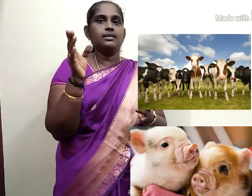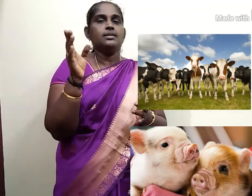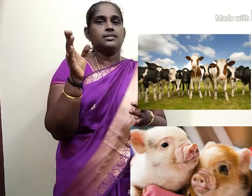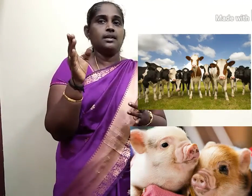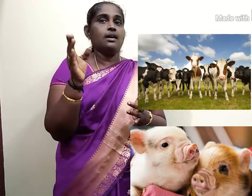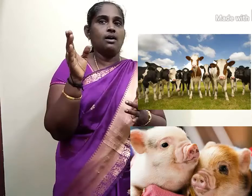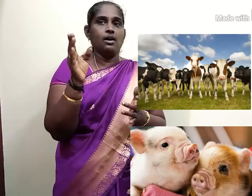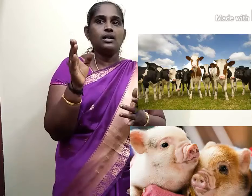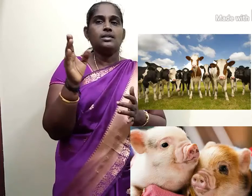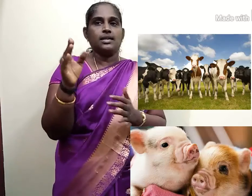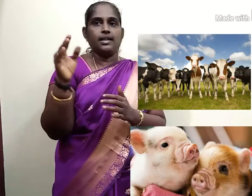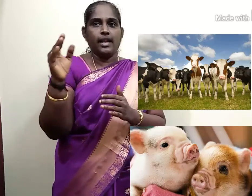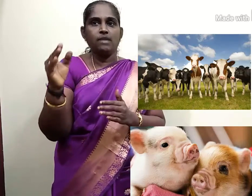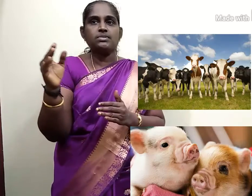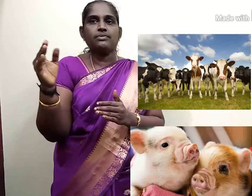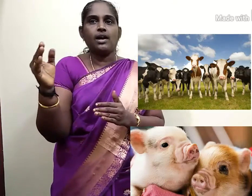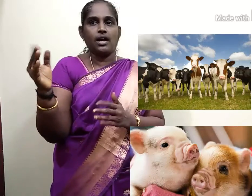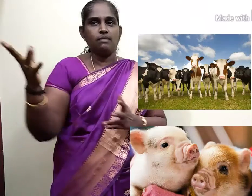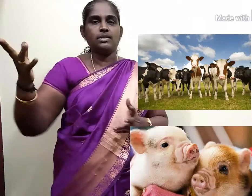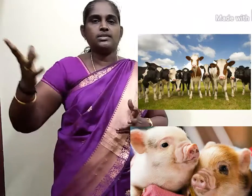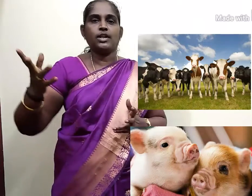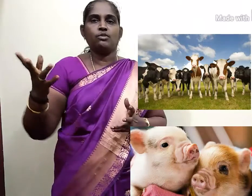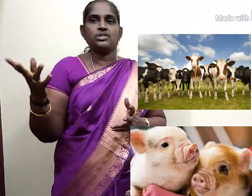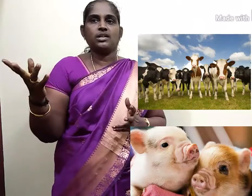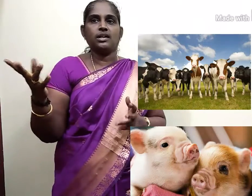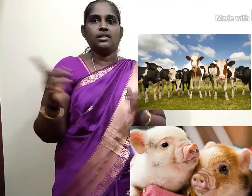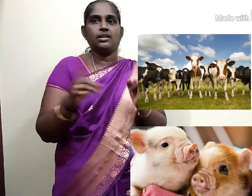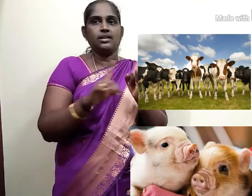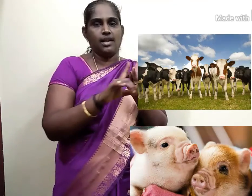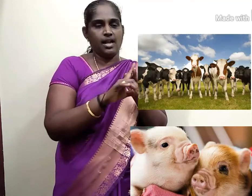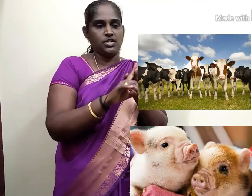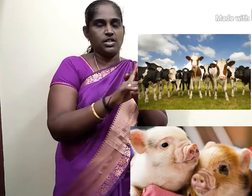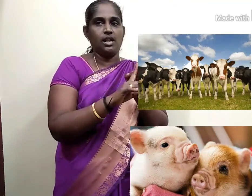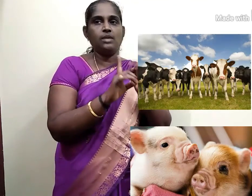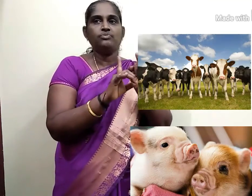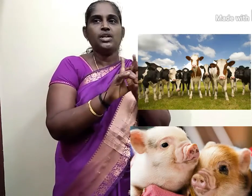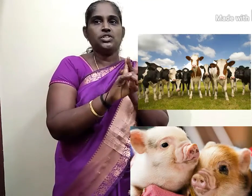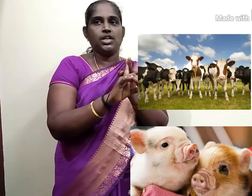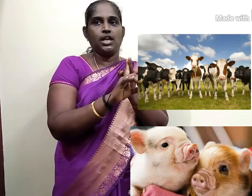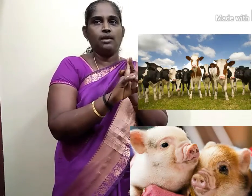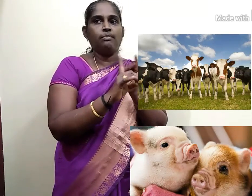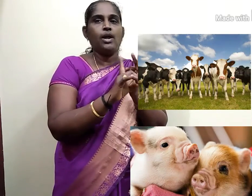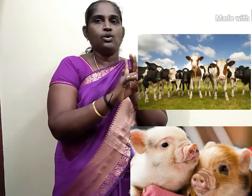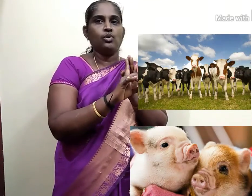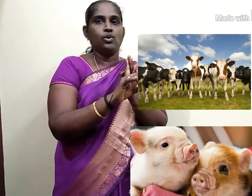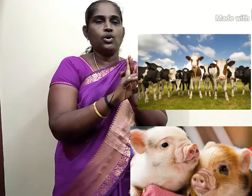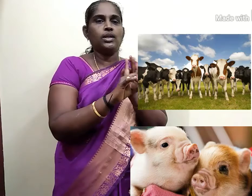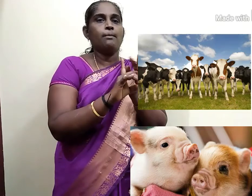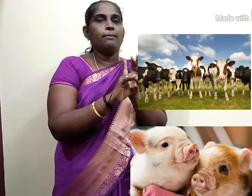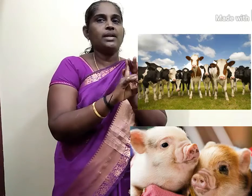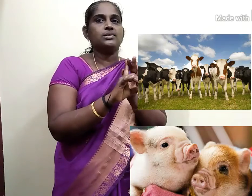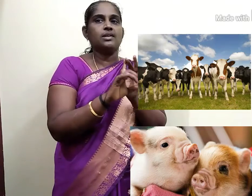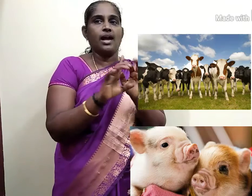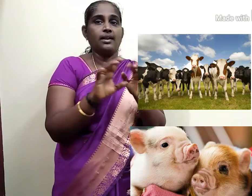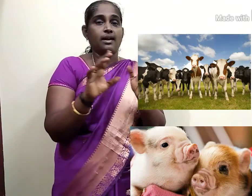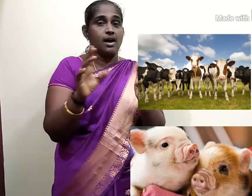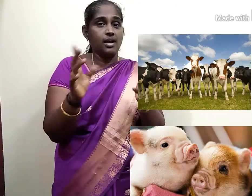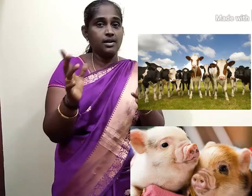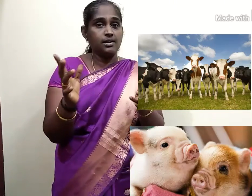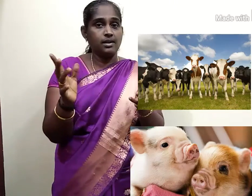the, say the names of the animals they domesticated? Cattle, sheep, goat, pigs and